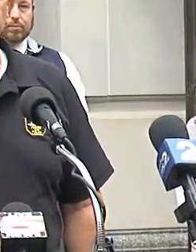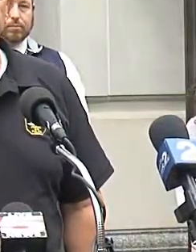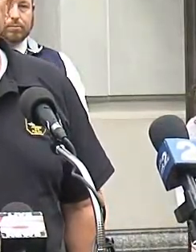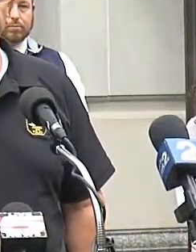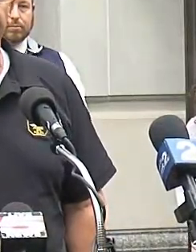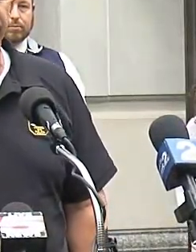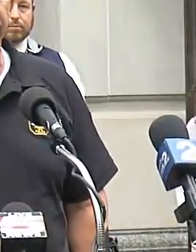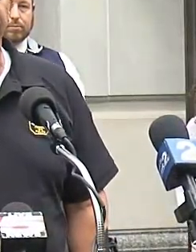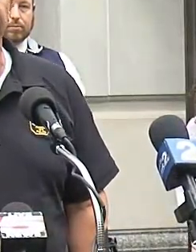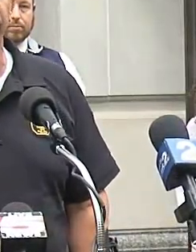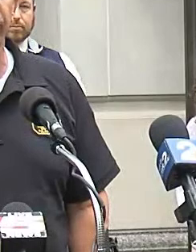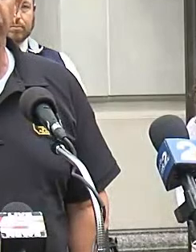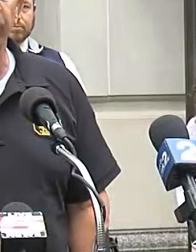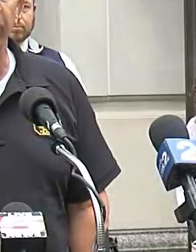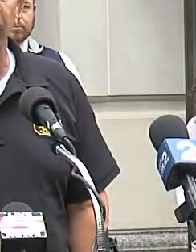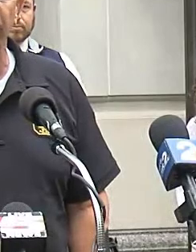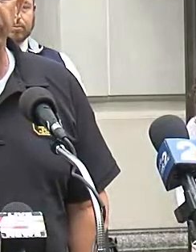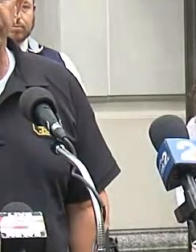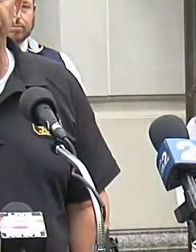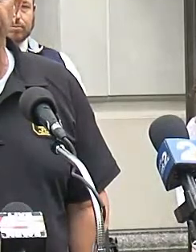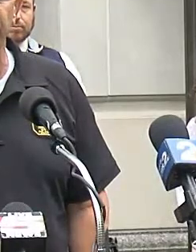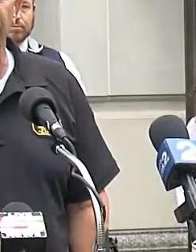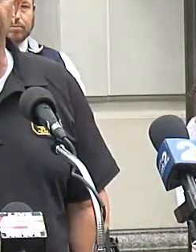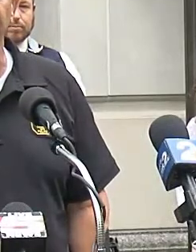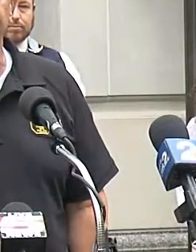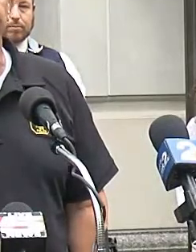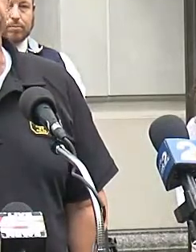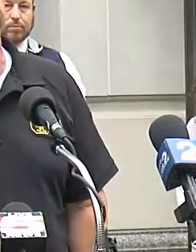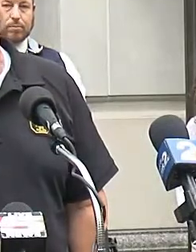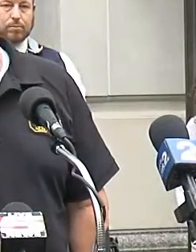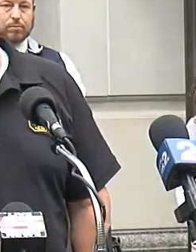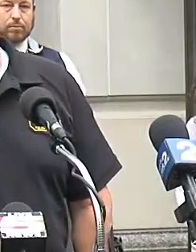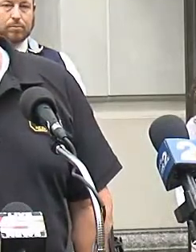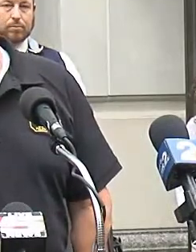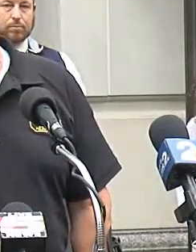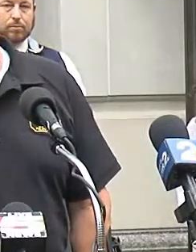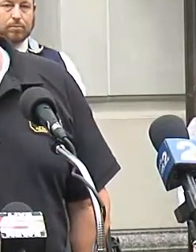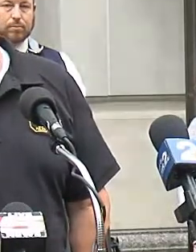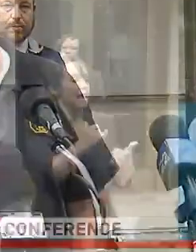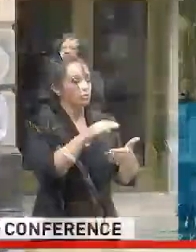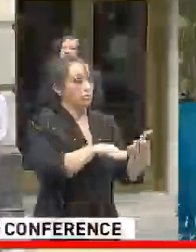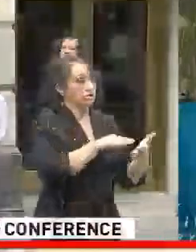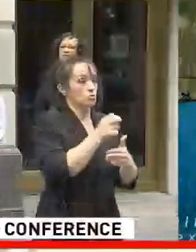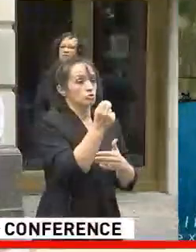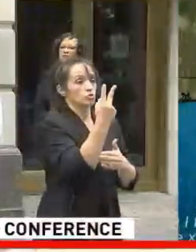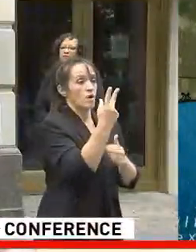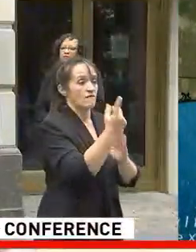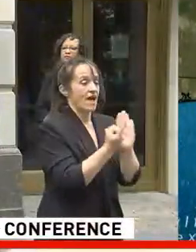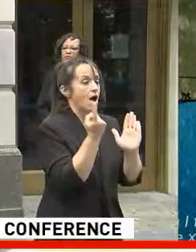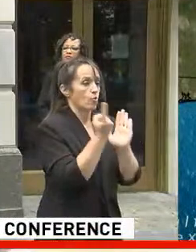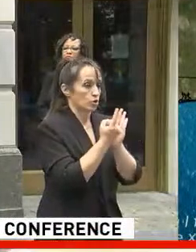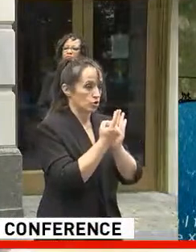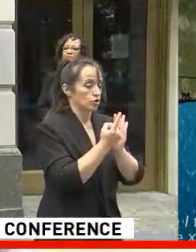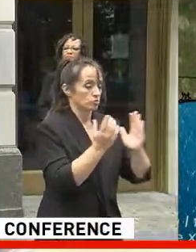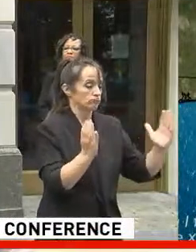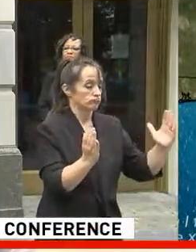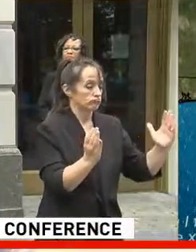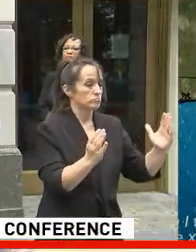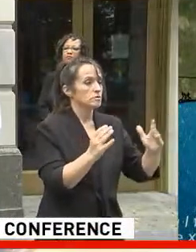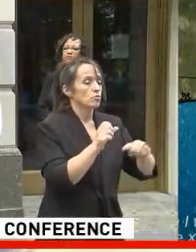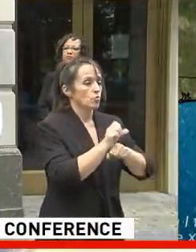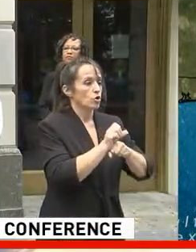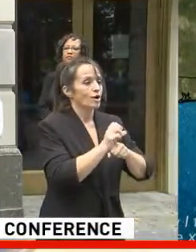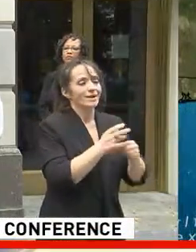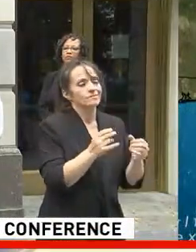of resources in place. We've put our officers on 12-hour shifts. We've canceled, obviously, all the events that